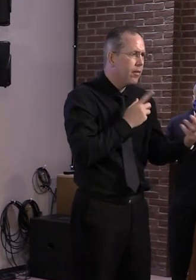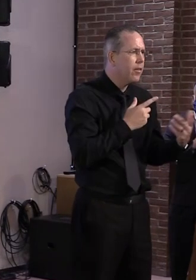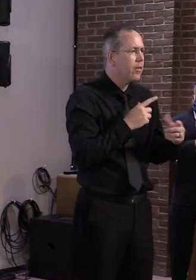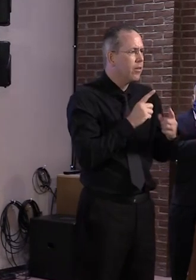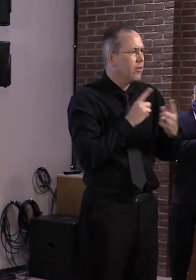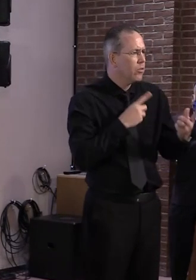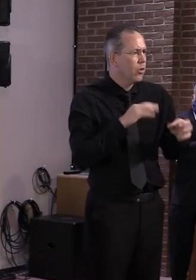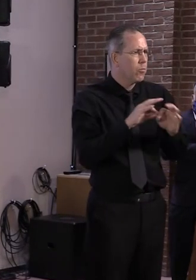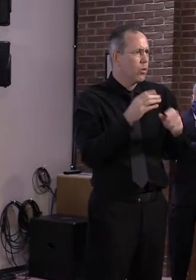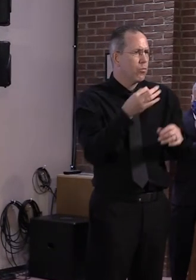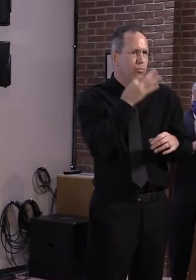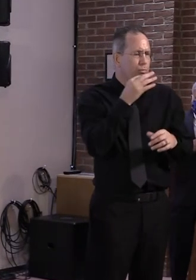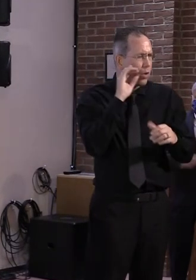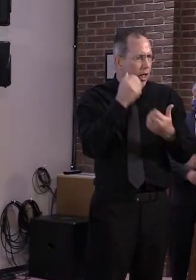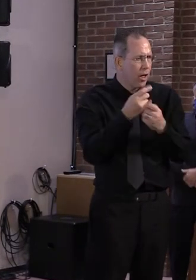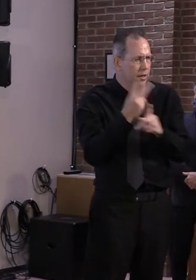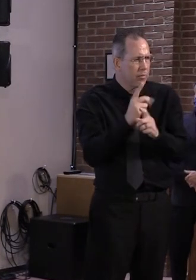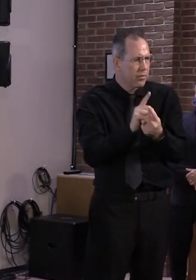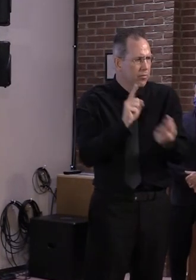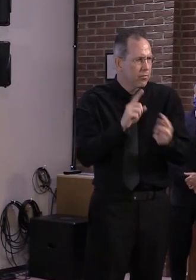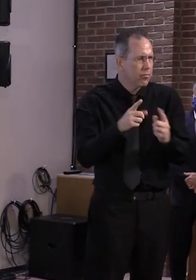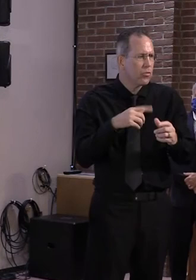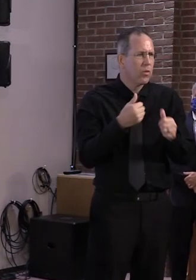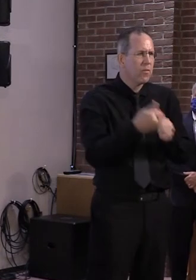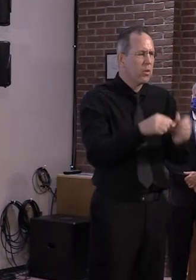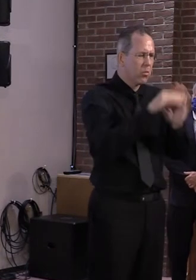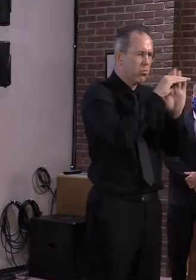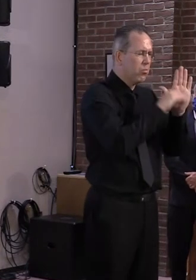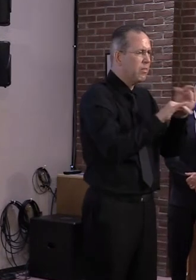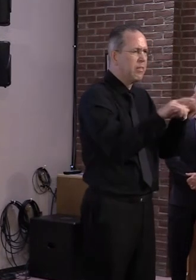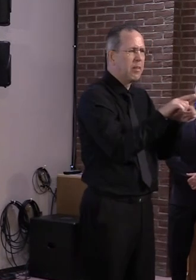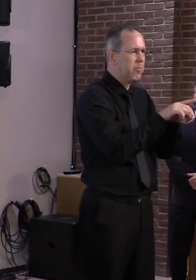same guidelines for everyone, but they're on the website. Again,